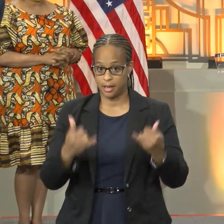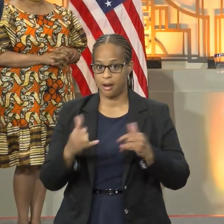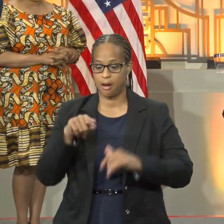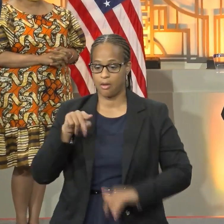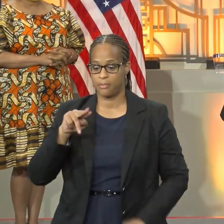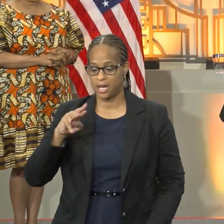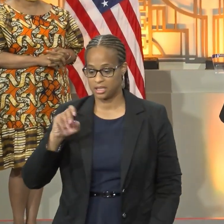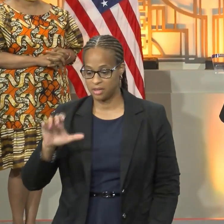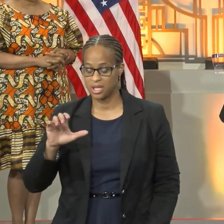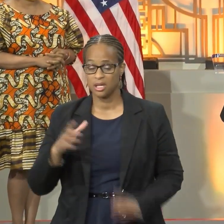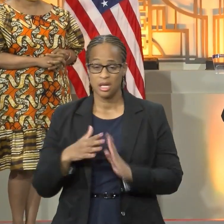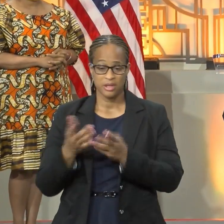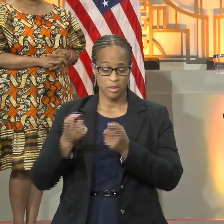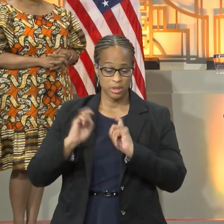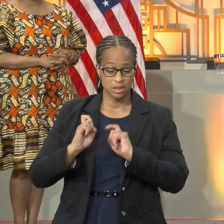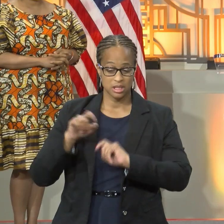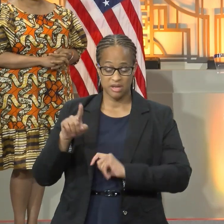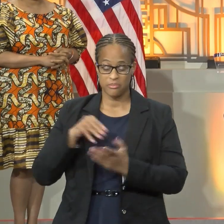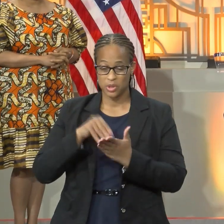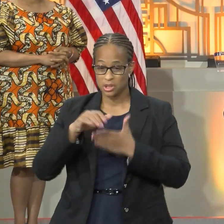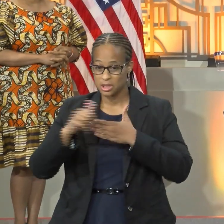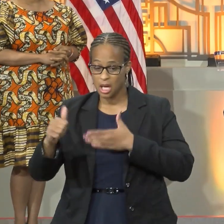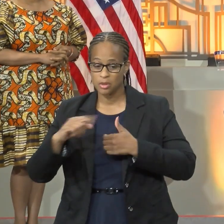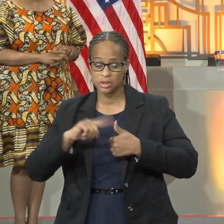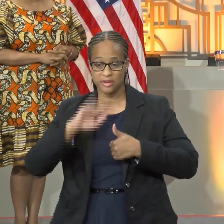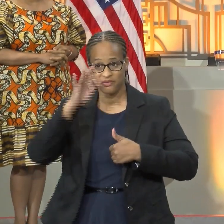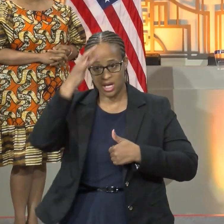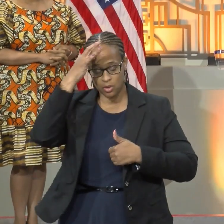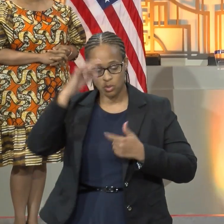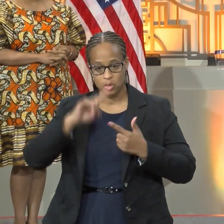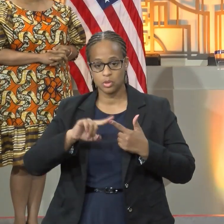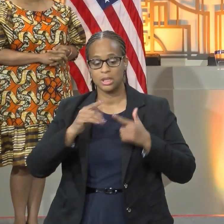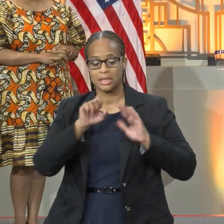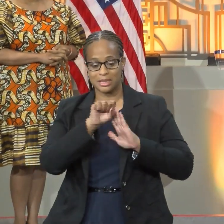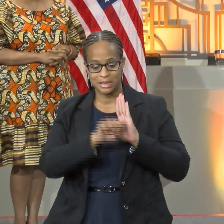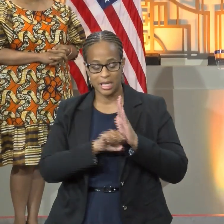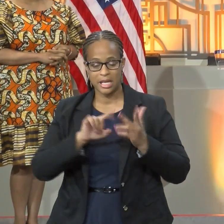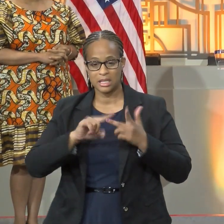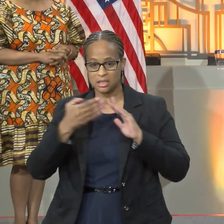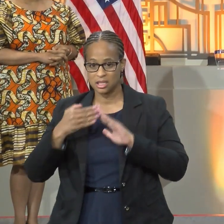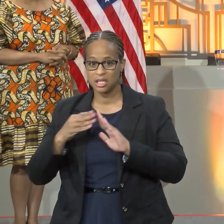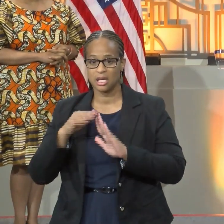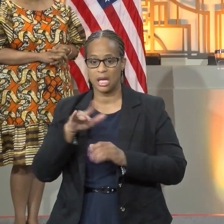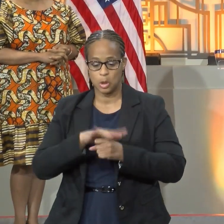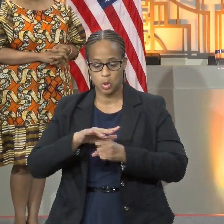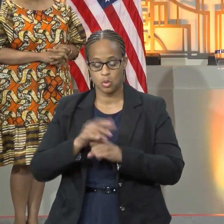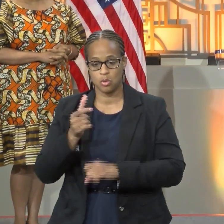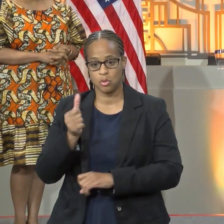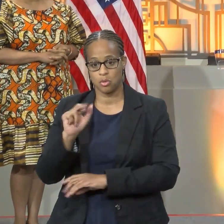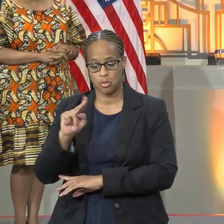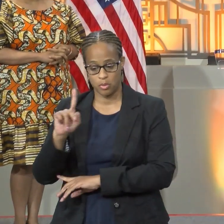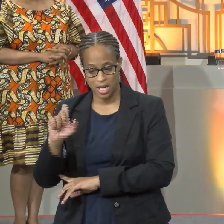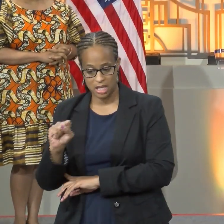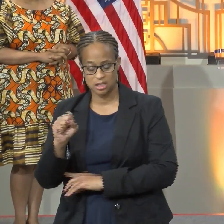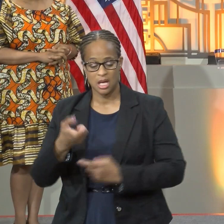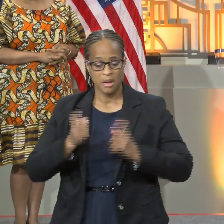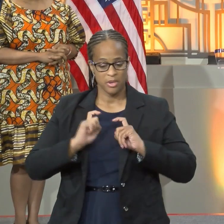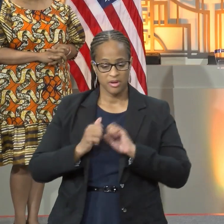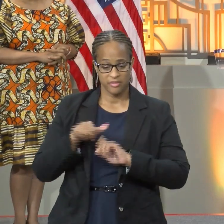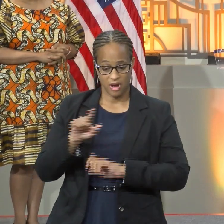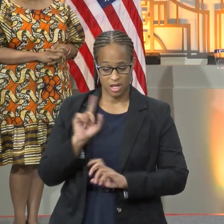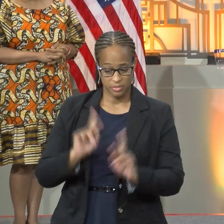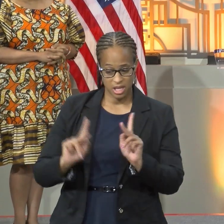has received millions of dollars in federal, state, city, and local grants over many years to provide lawyers with